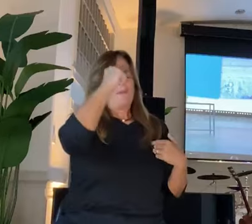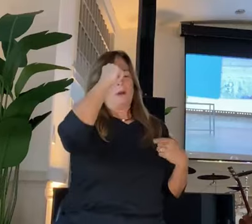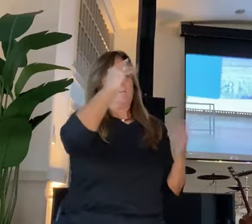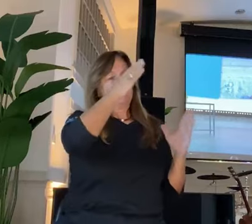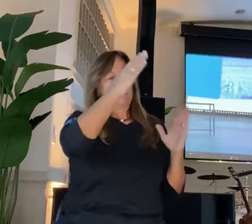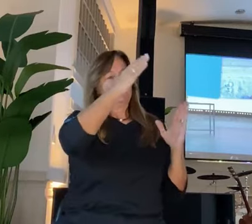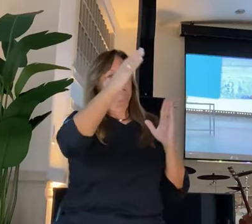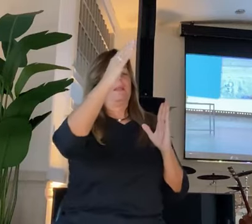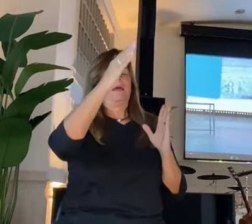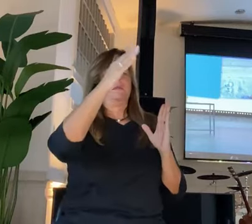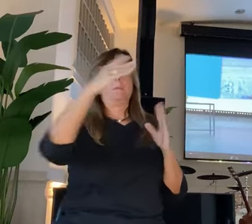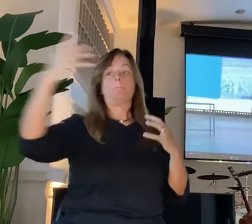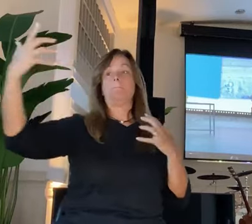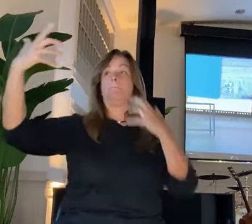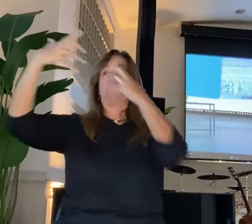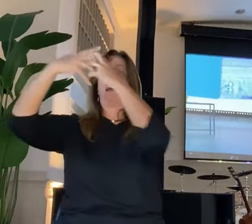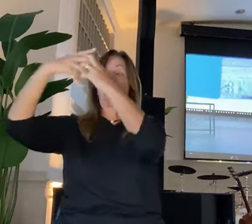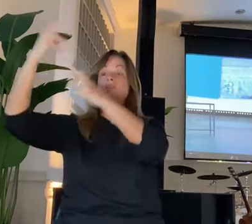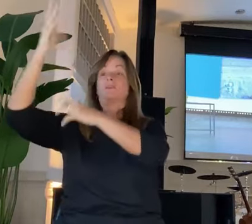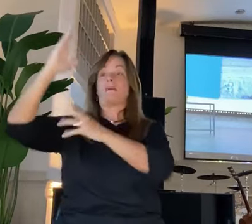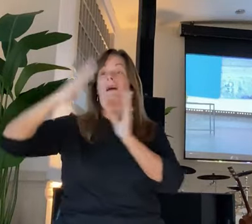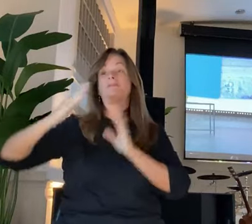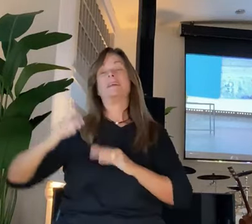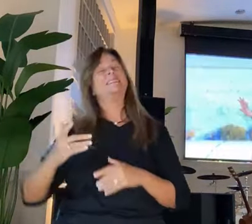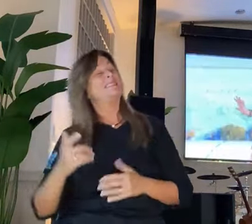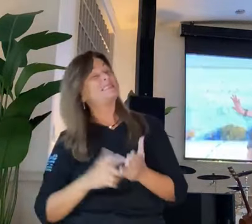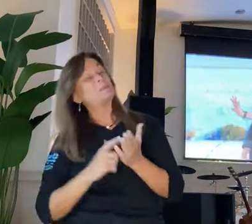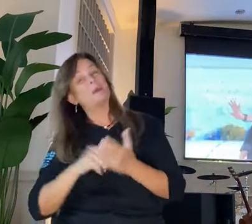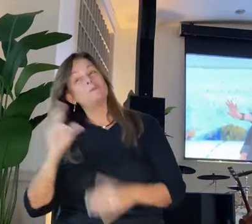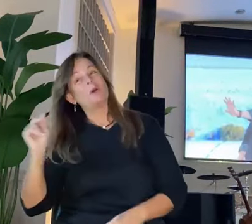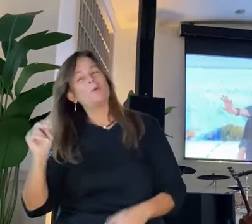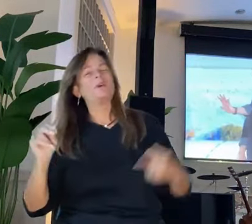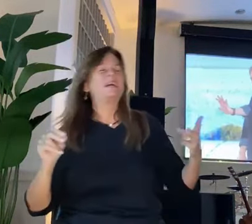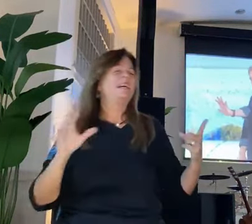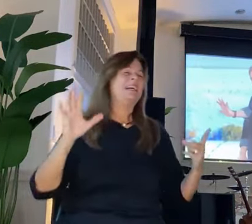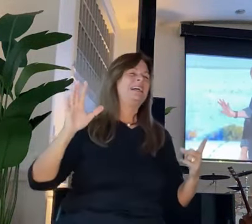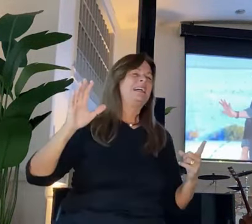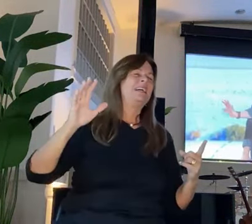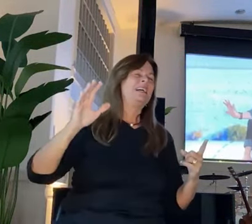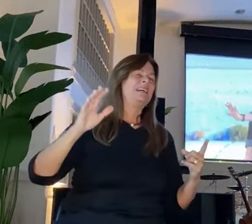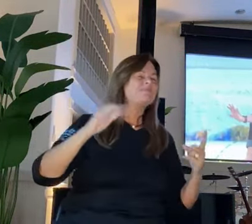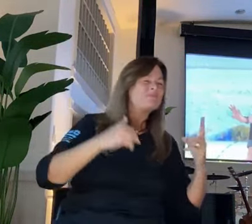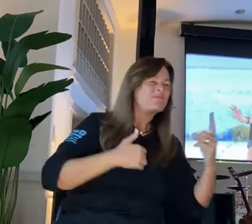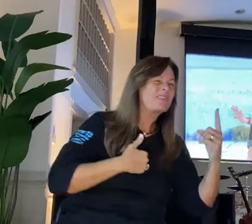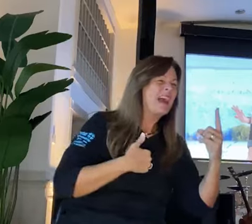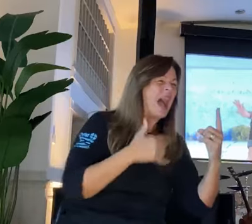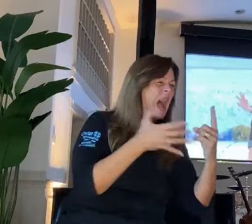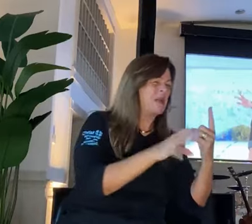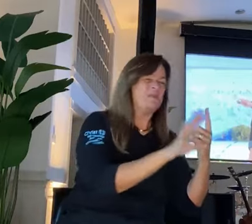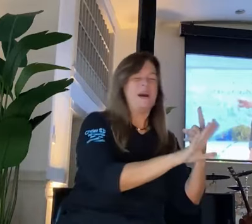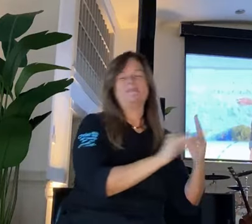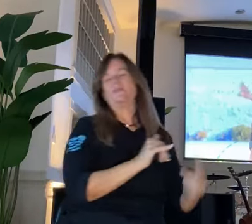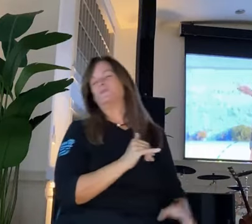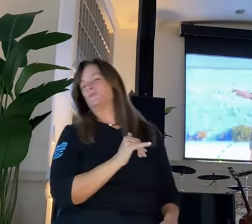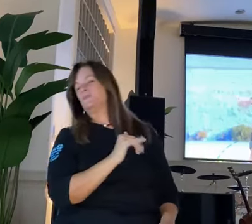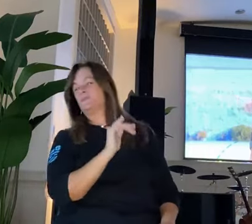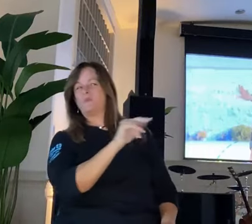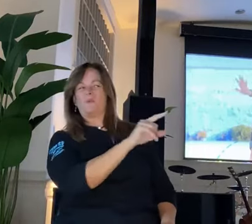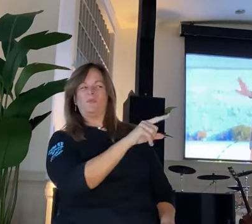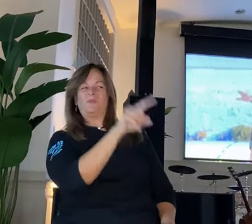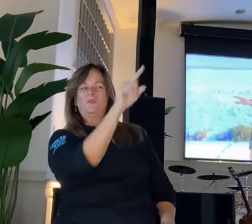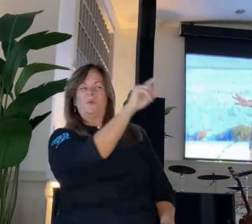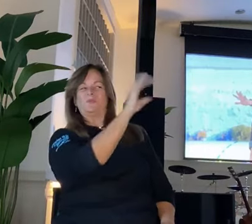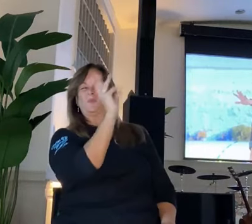or personal preference. I don't know if I want any of that. That's a little bit, woo. Right? I've seen them speaking